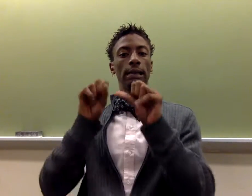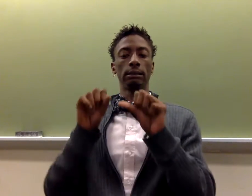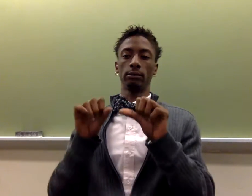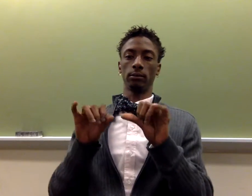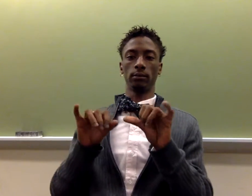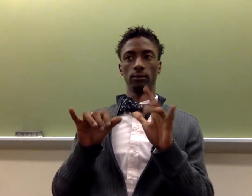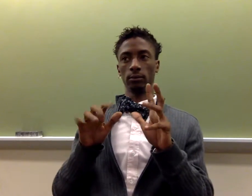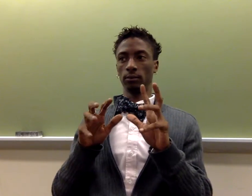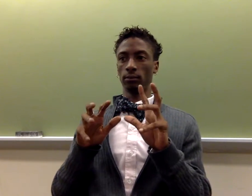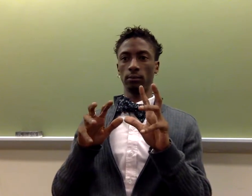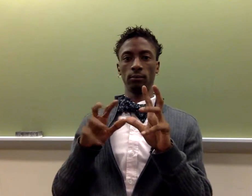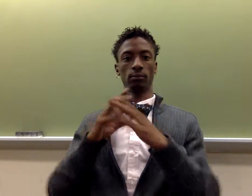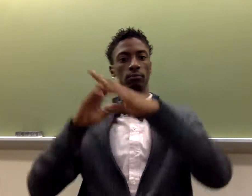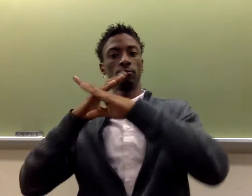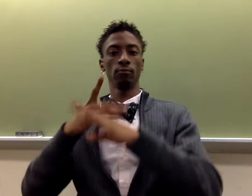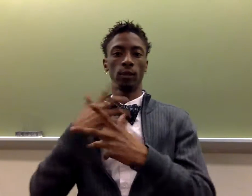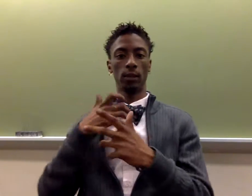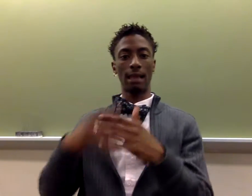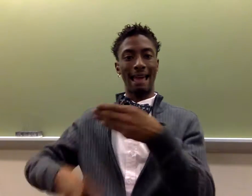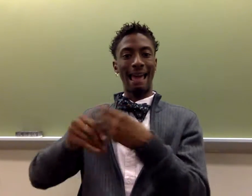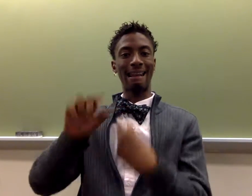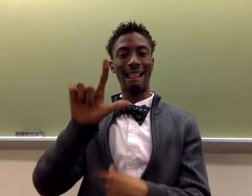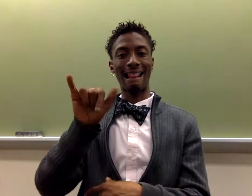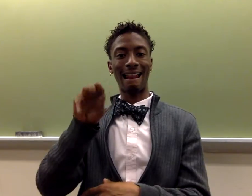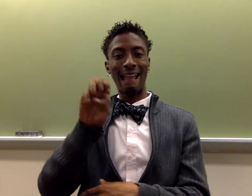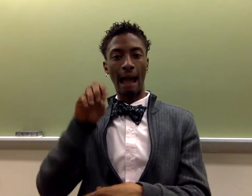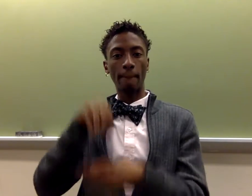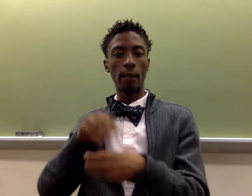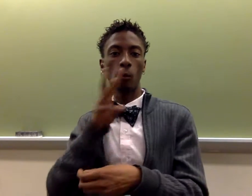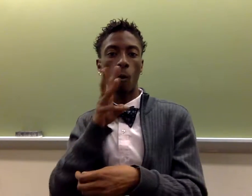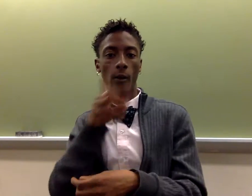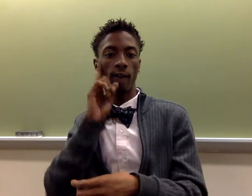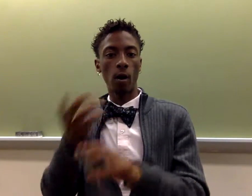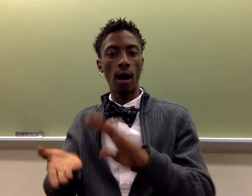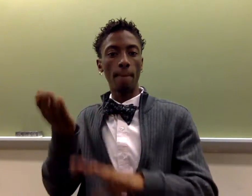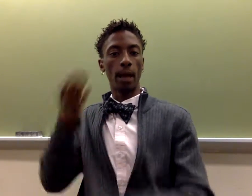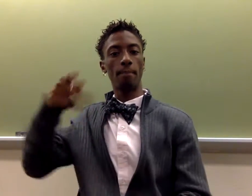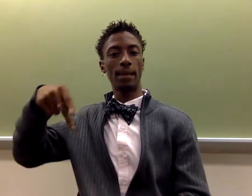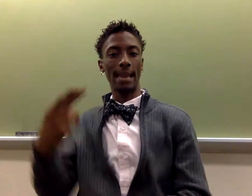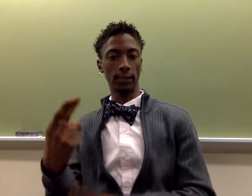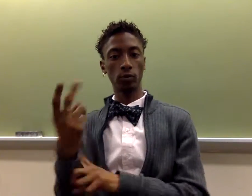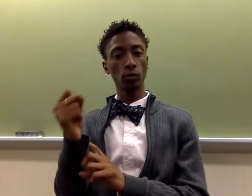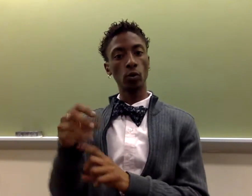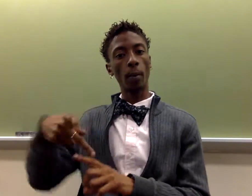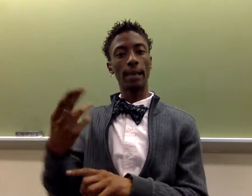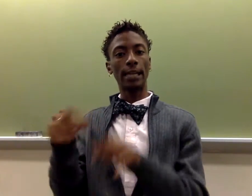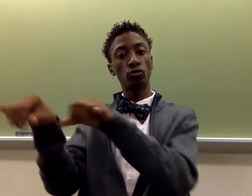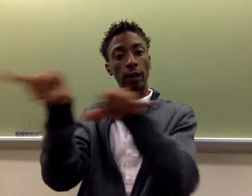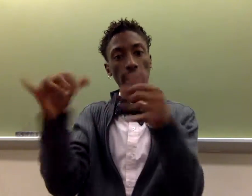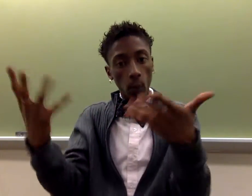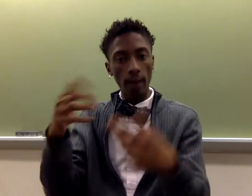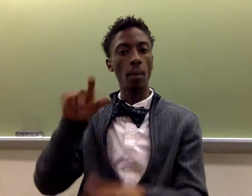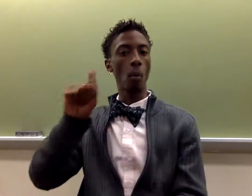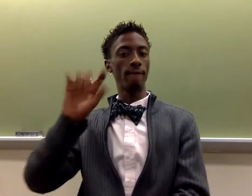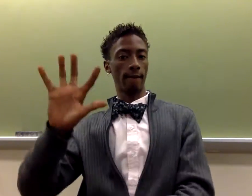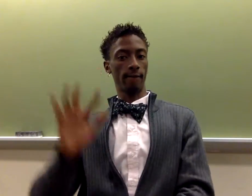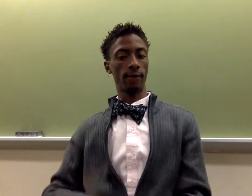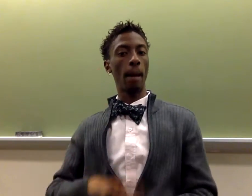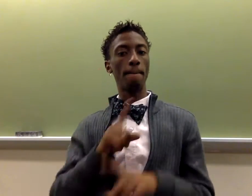into the water to try to get the pH up. And so the pH standardly was 8.5. But I knew from some of the patients